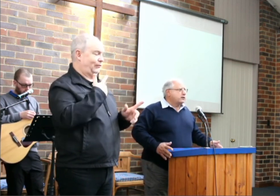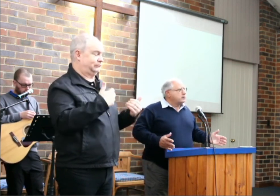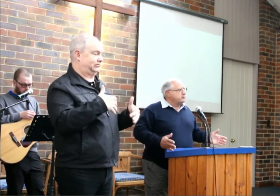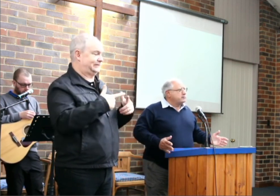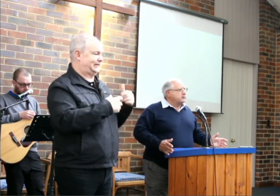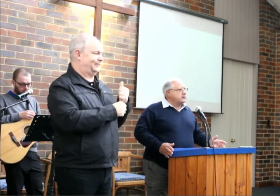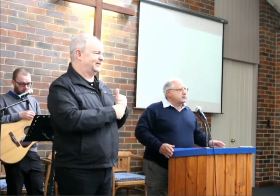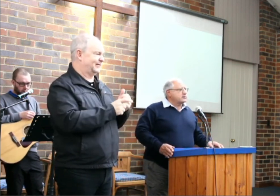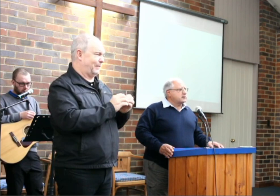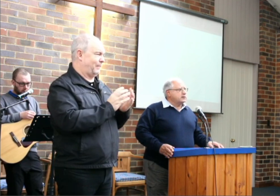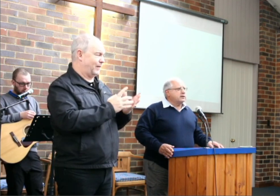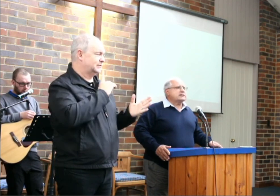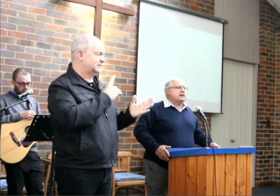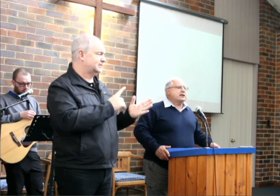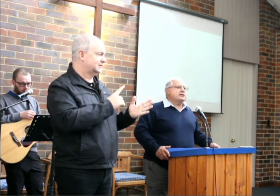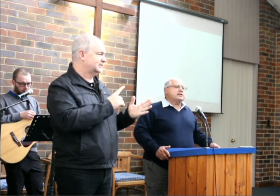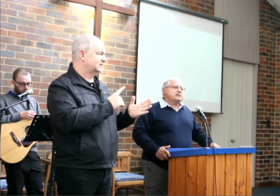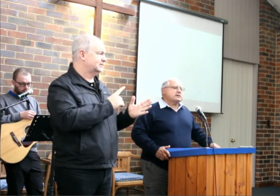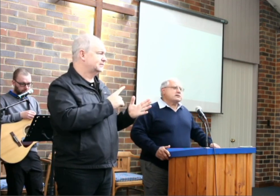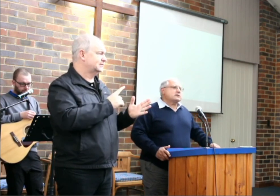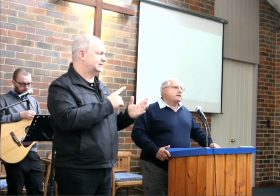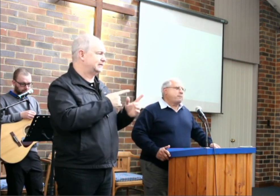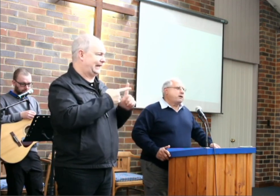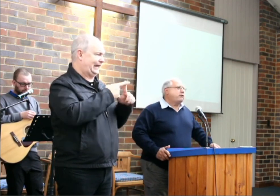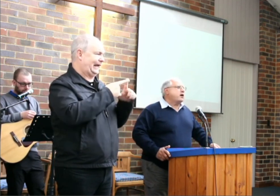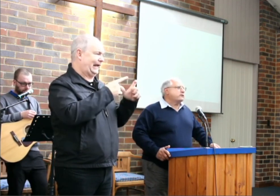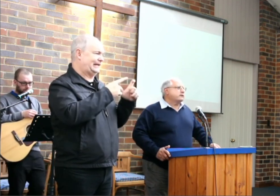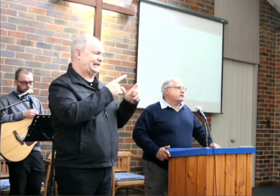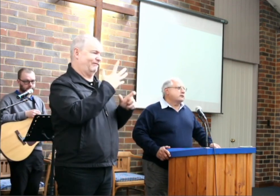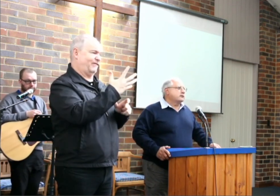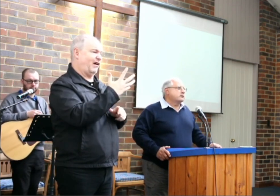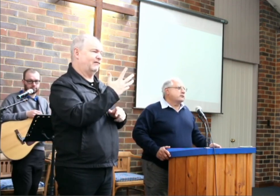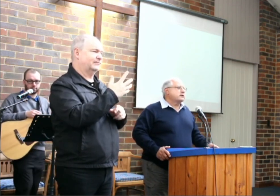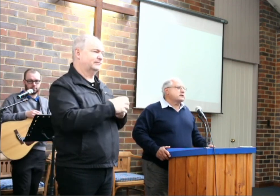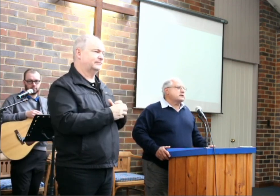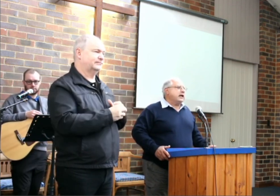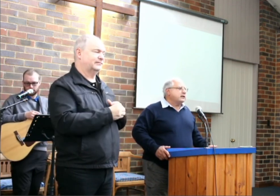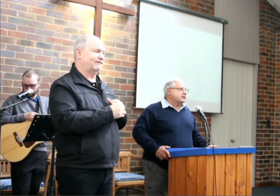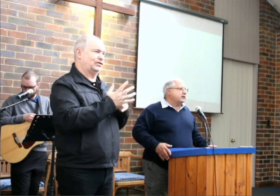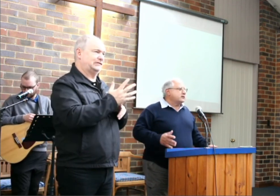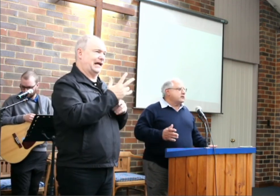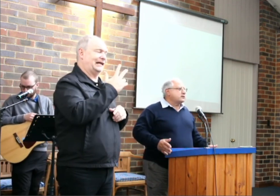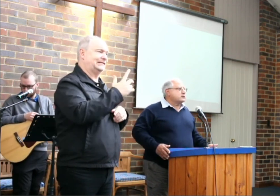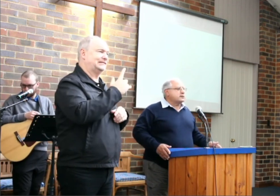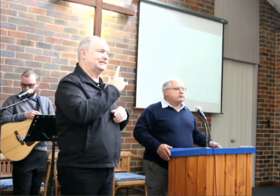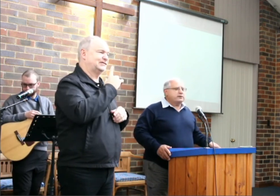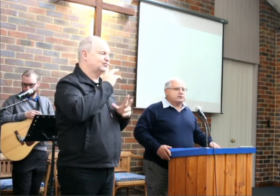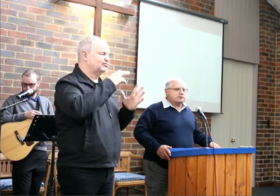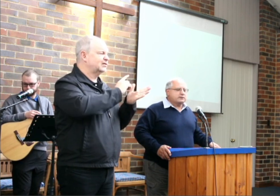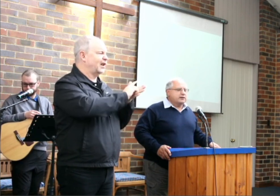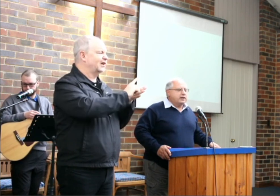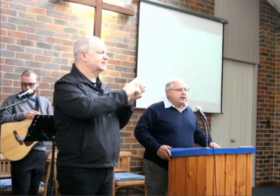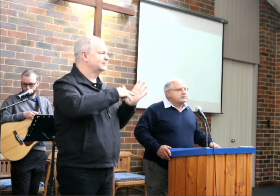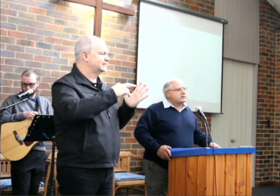And that's what the Bible tells us in Ecclesiastes 5, verse 8. You can read that yourself later